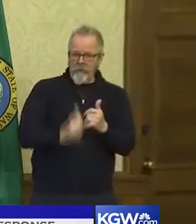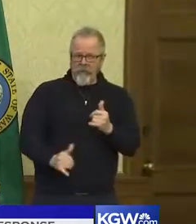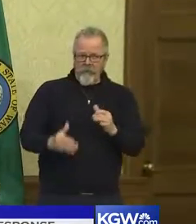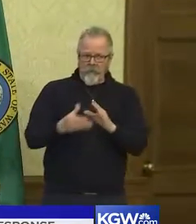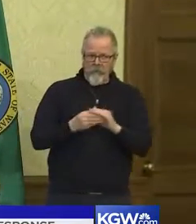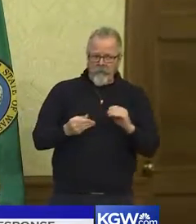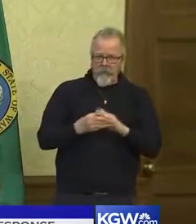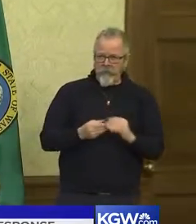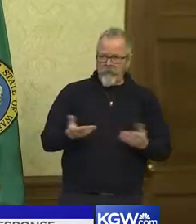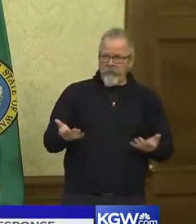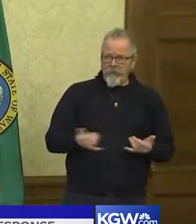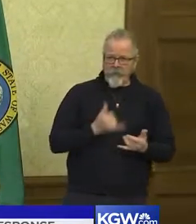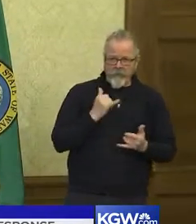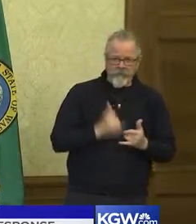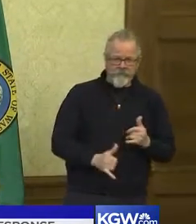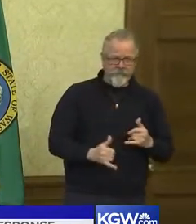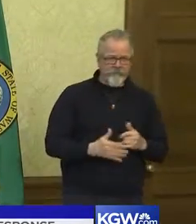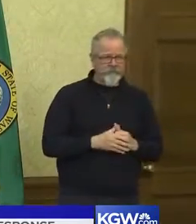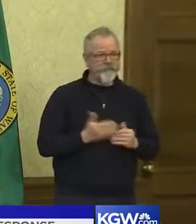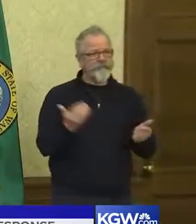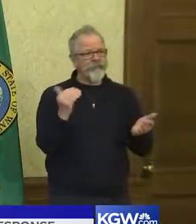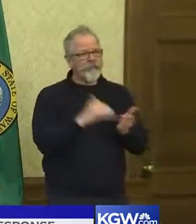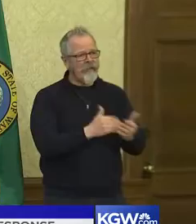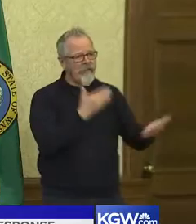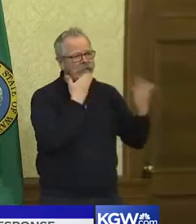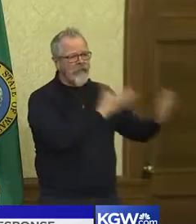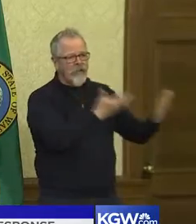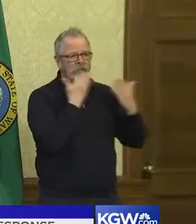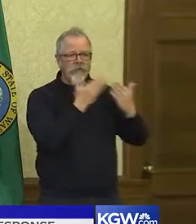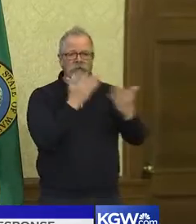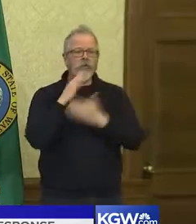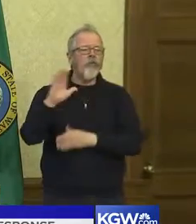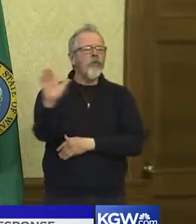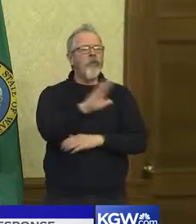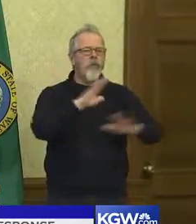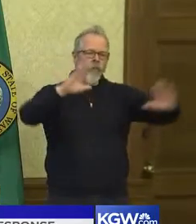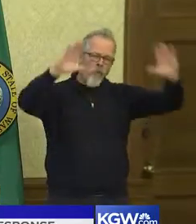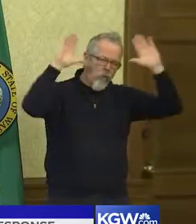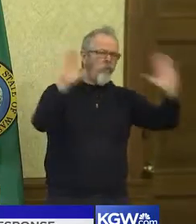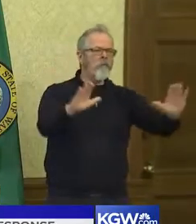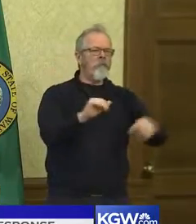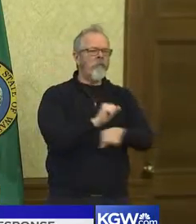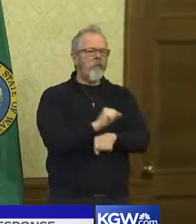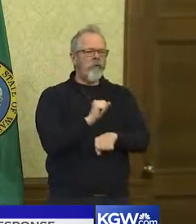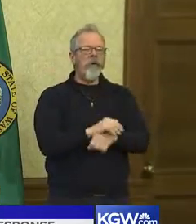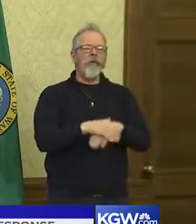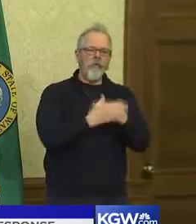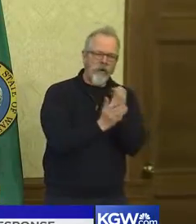words are, again, thanks to everybody who's doing their great work right now, and wash your hands. Thanks a lot.